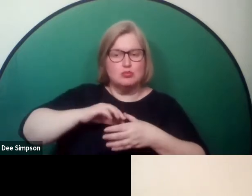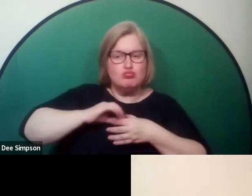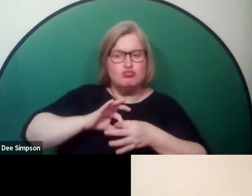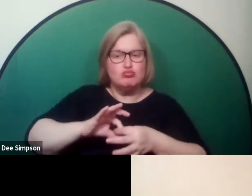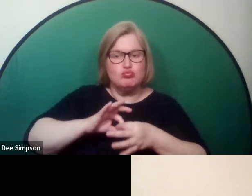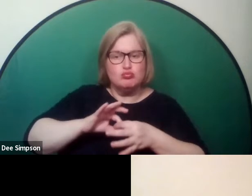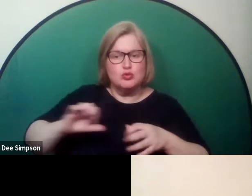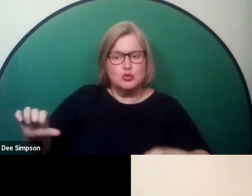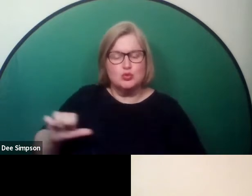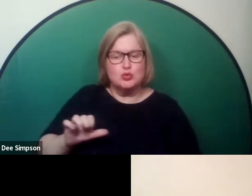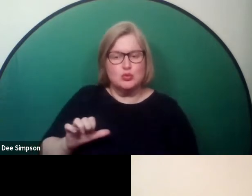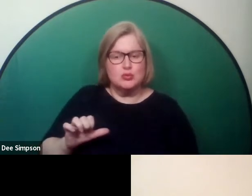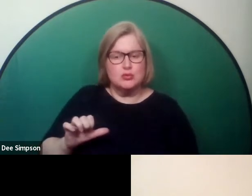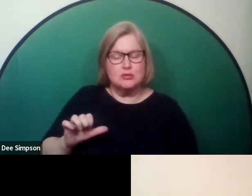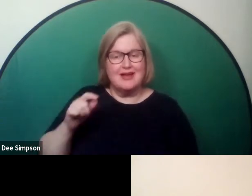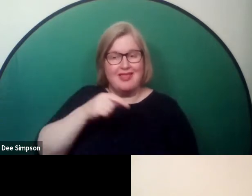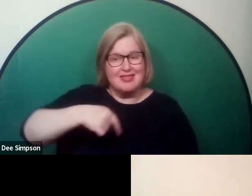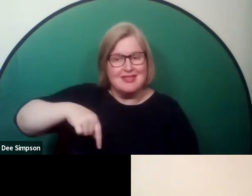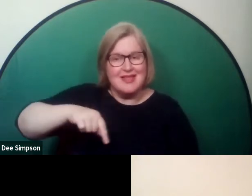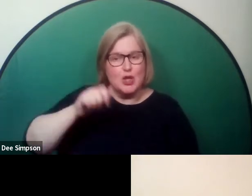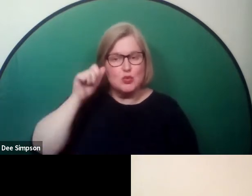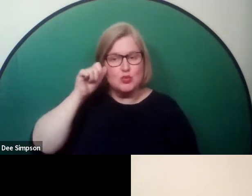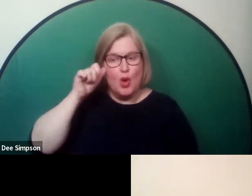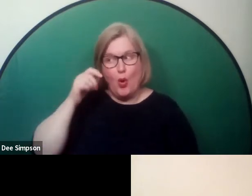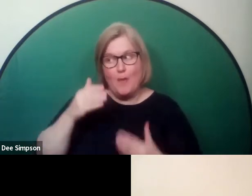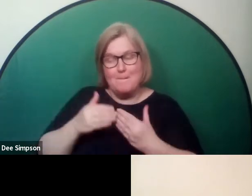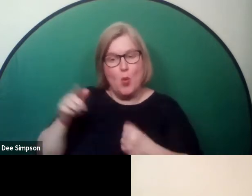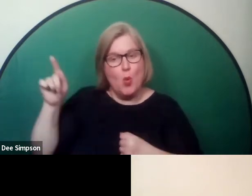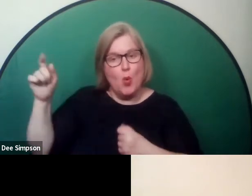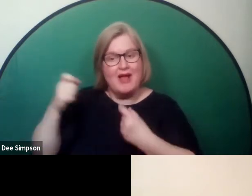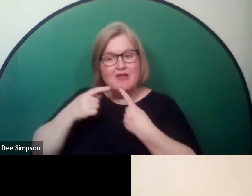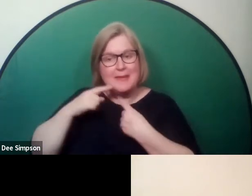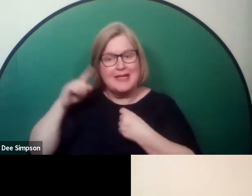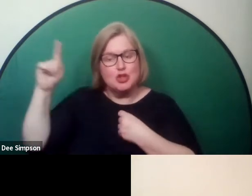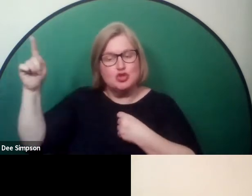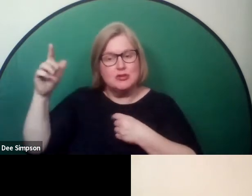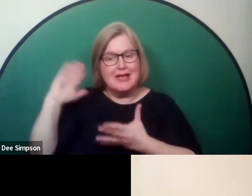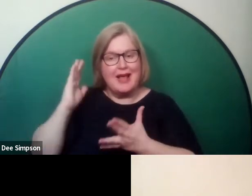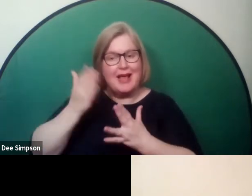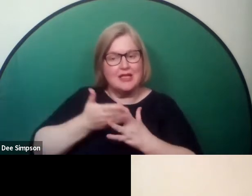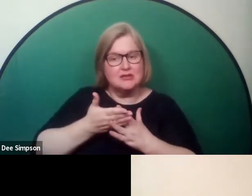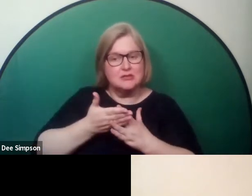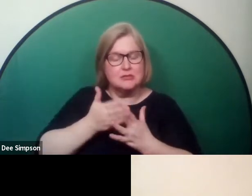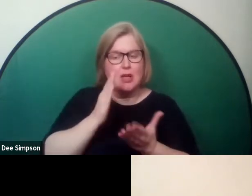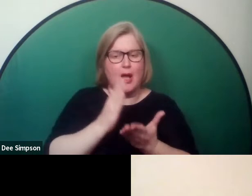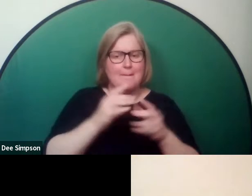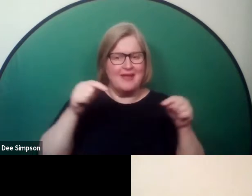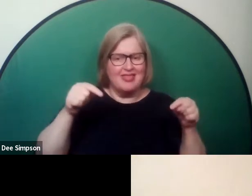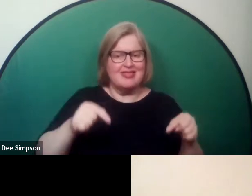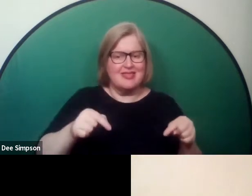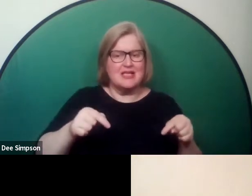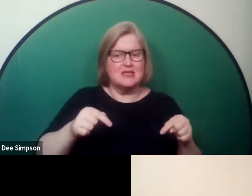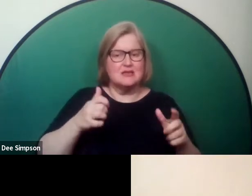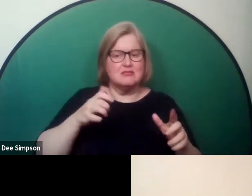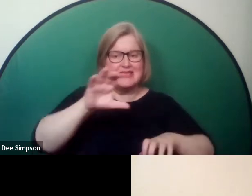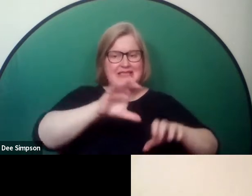than them about accessibility, is that this is a scientific thing, this is an engineering thing, so you will